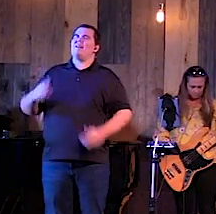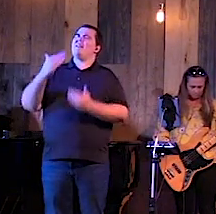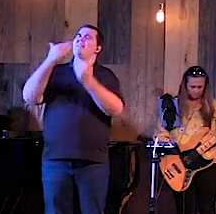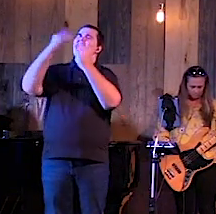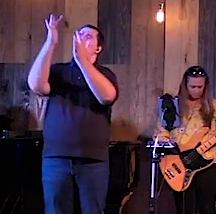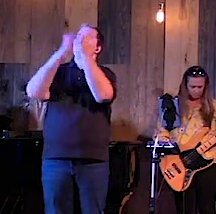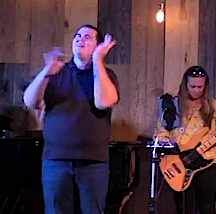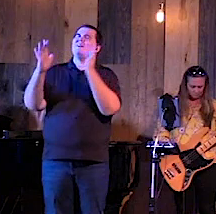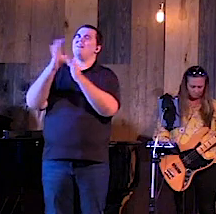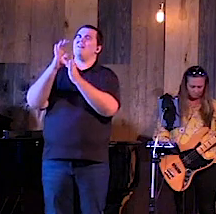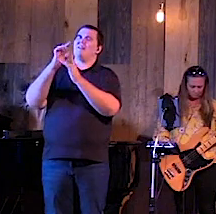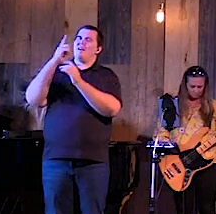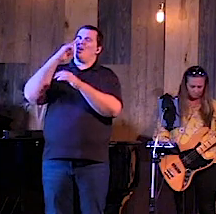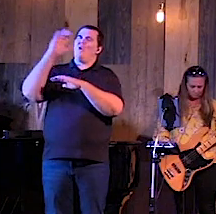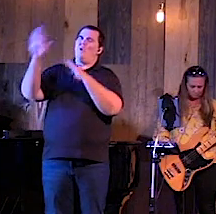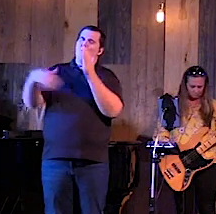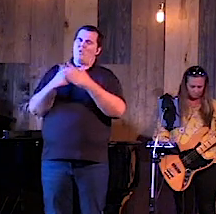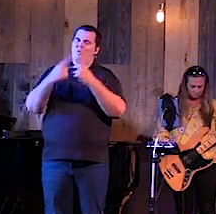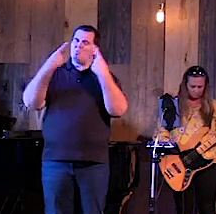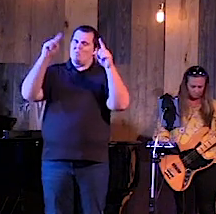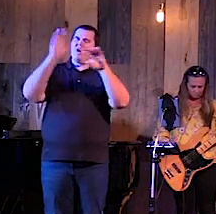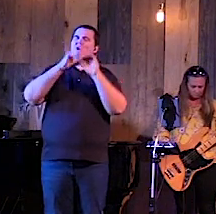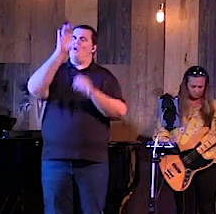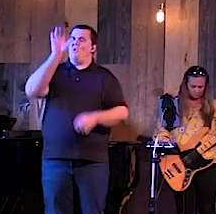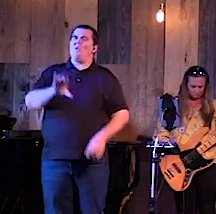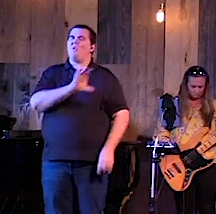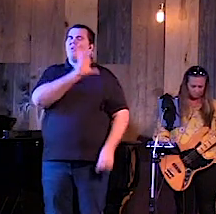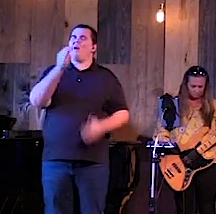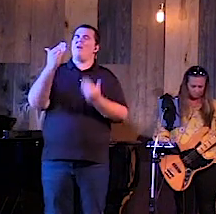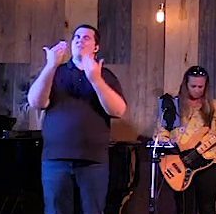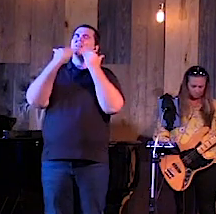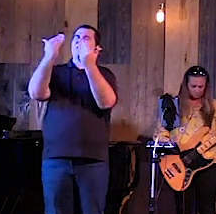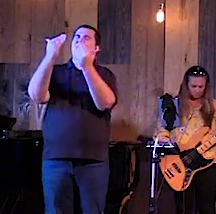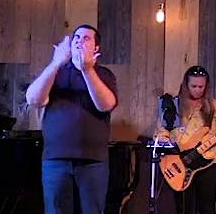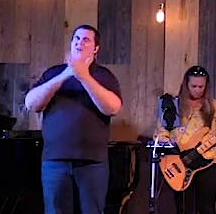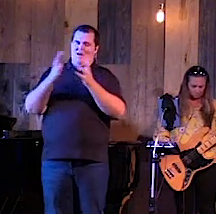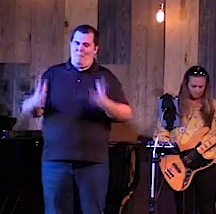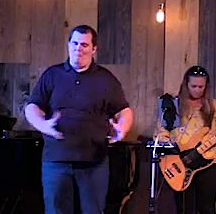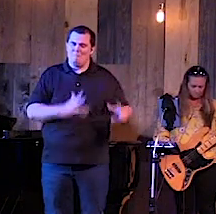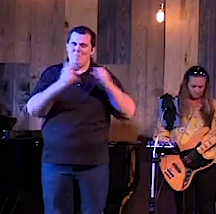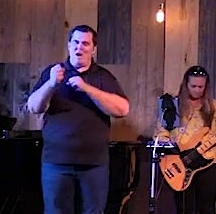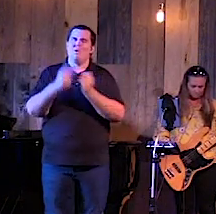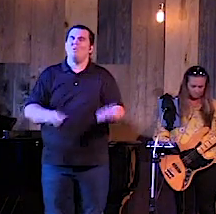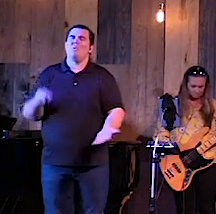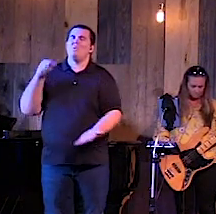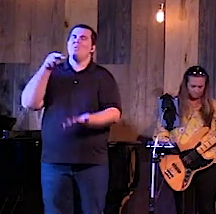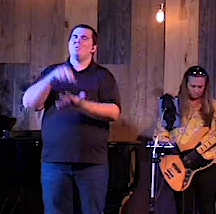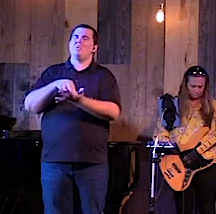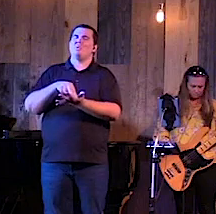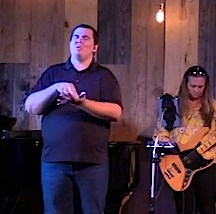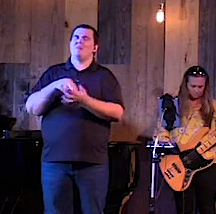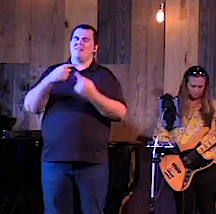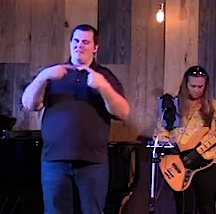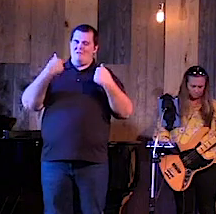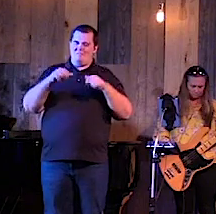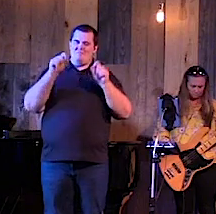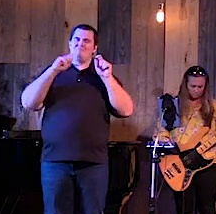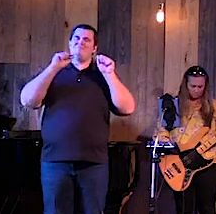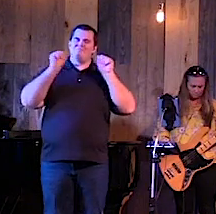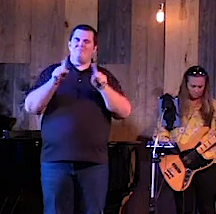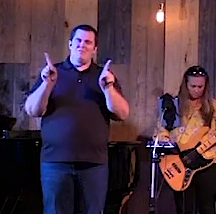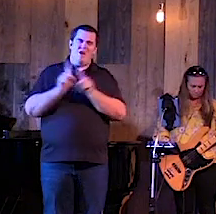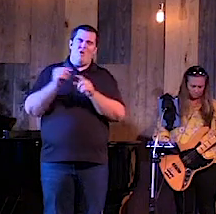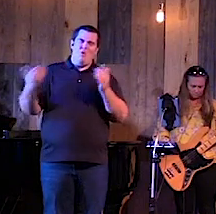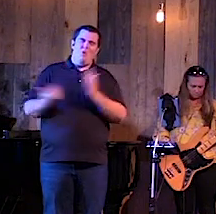you for all that you did for us on the cross. And thank you that through the power of your resurrection, that we too can have new